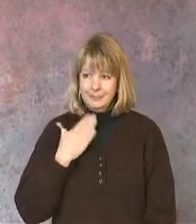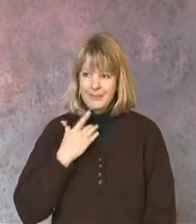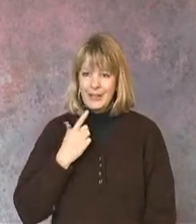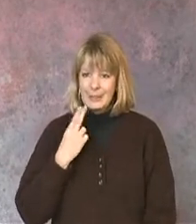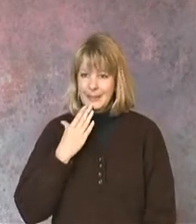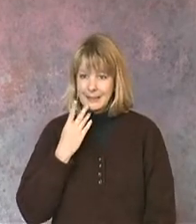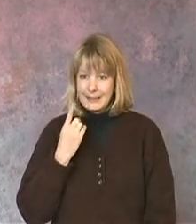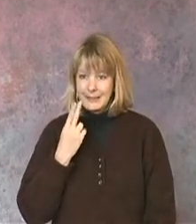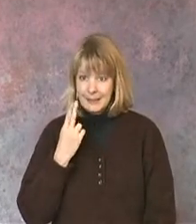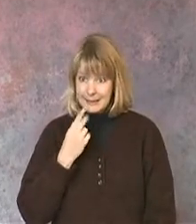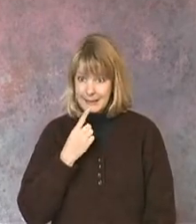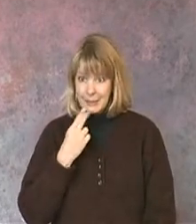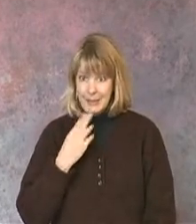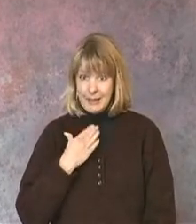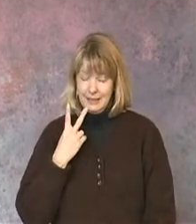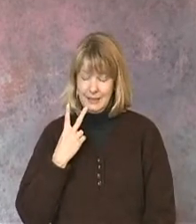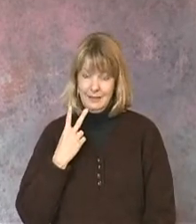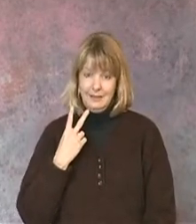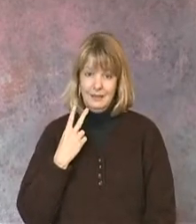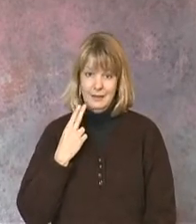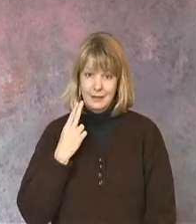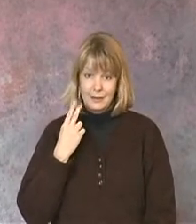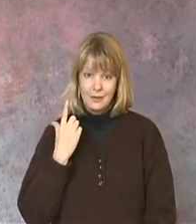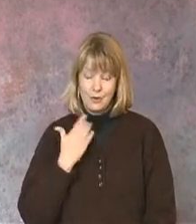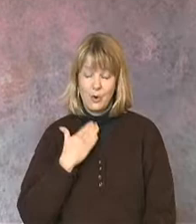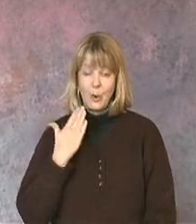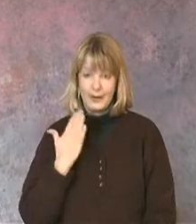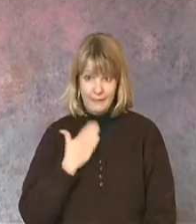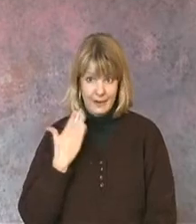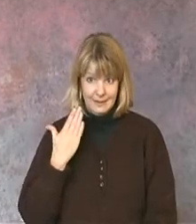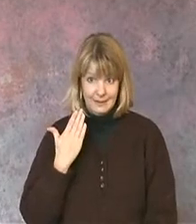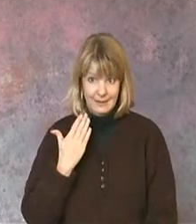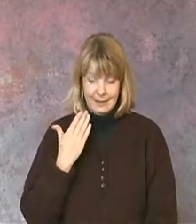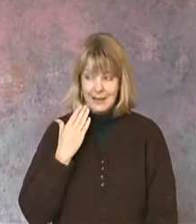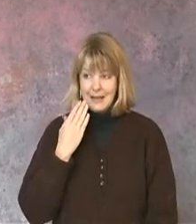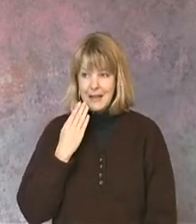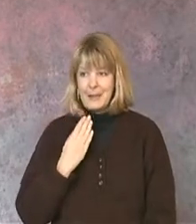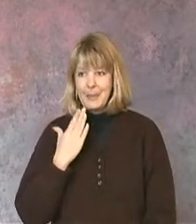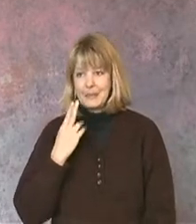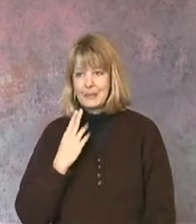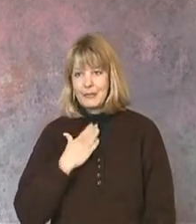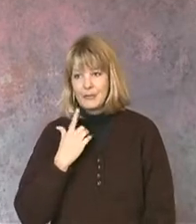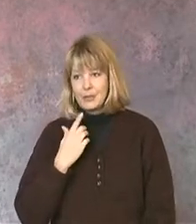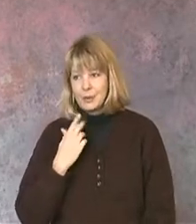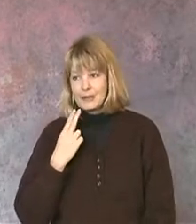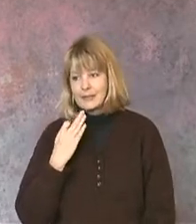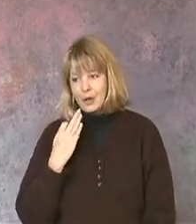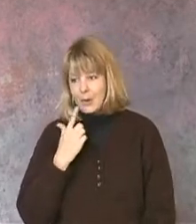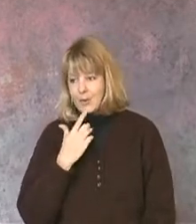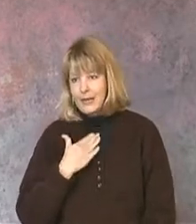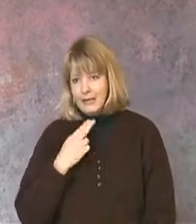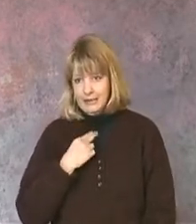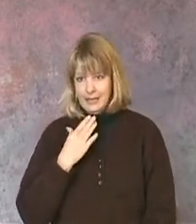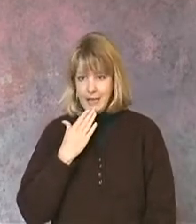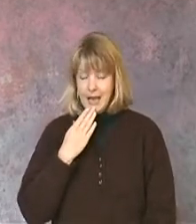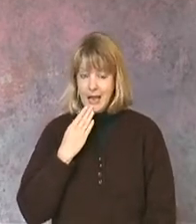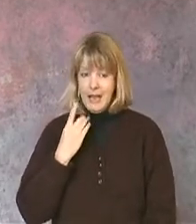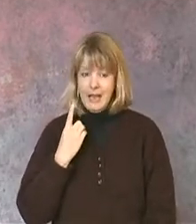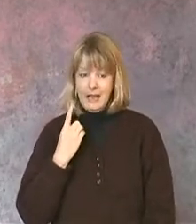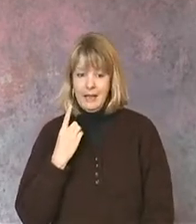I was expecting quite a fight, but the fish was so lazy